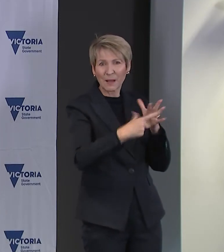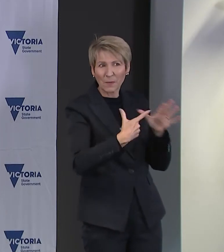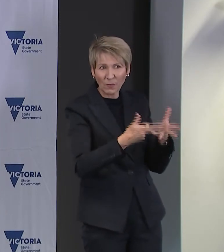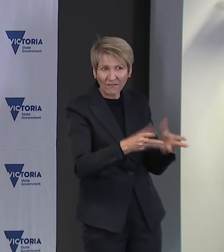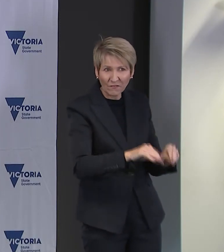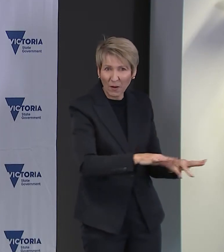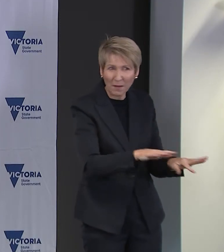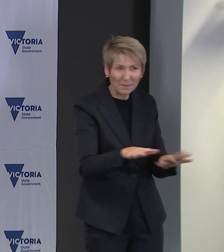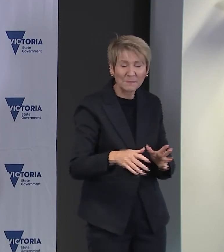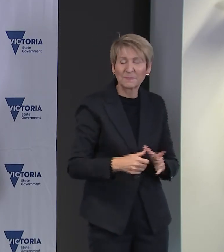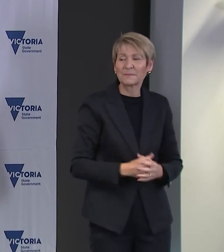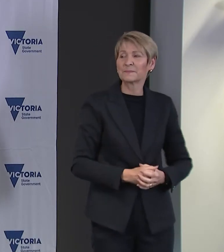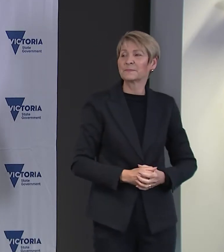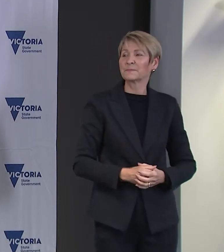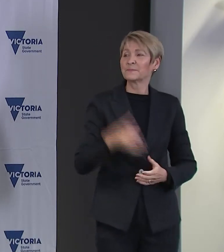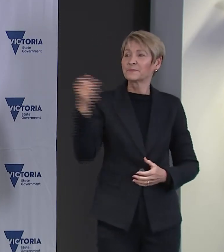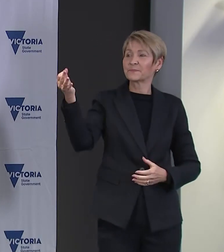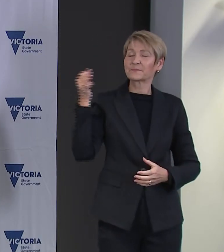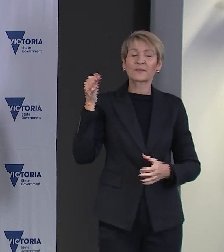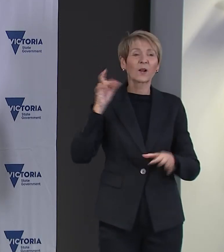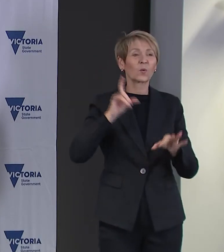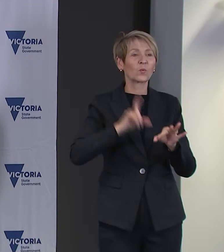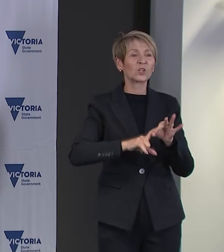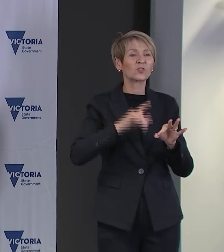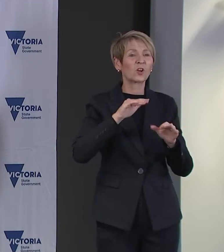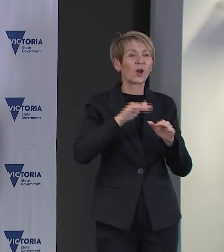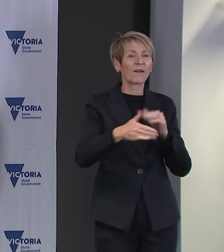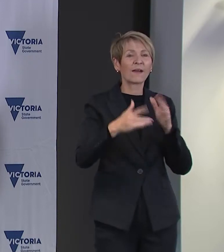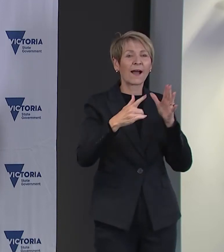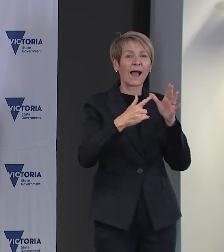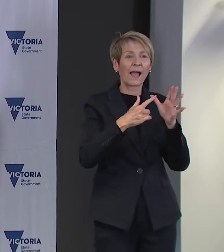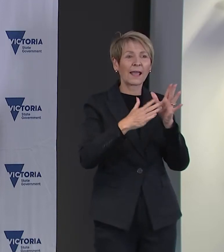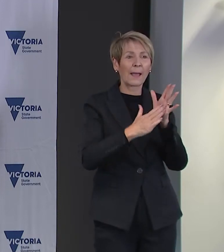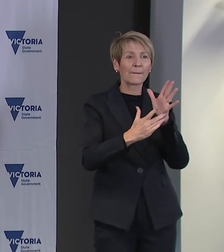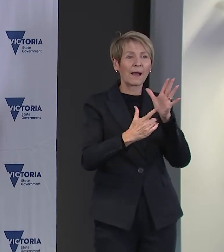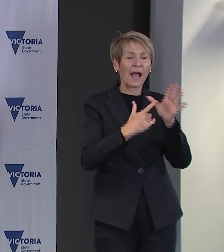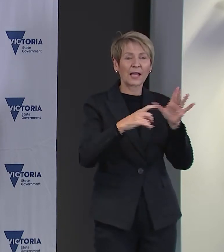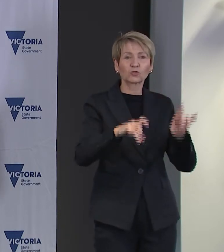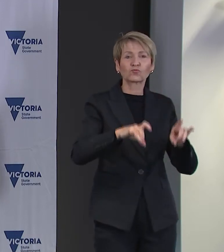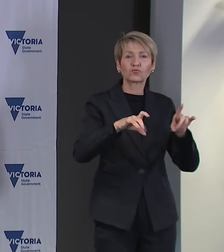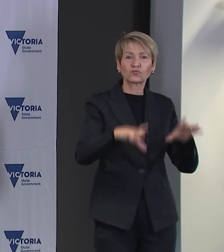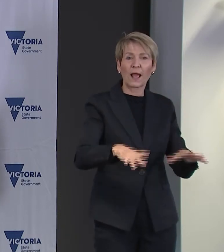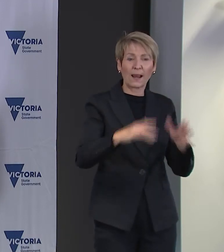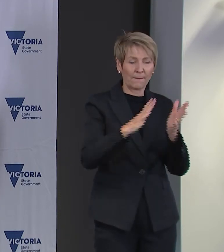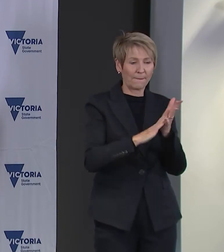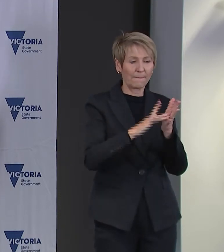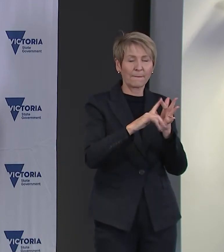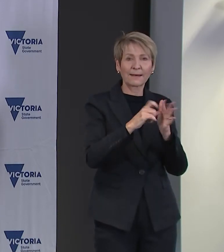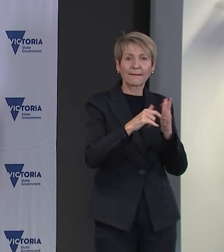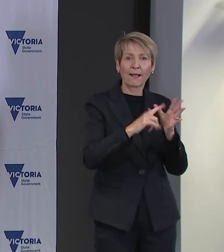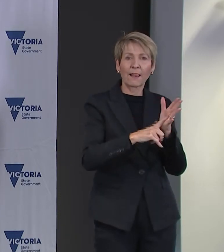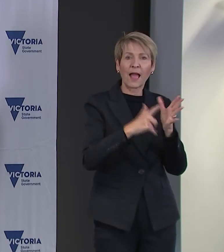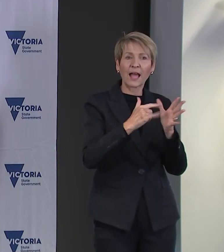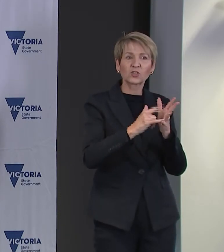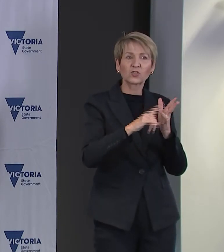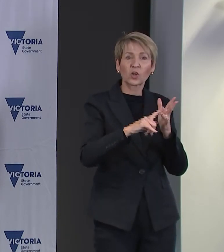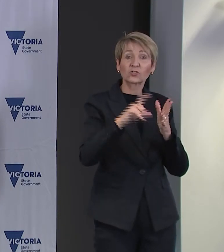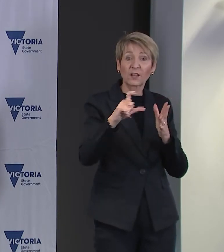well. The AMA position that you support, did the acting Premier actually take that position to National Cabinet, and was it